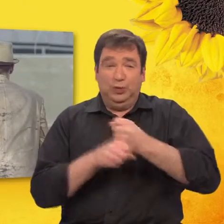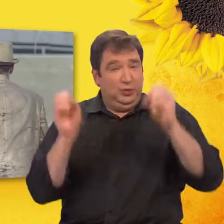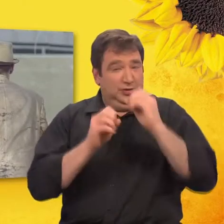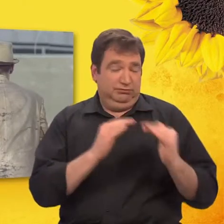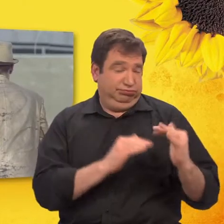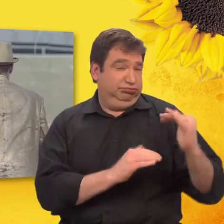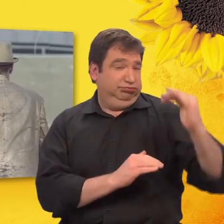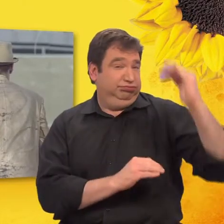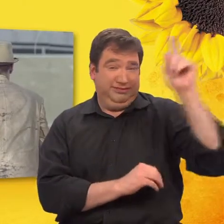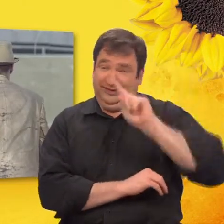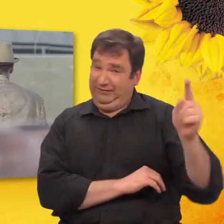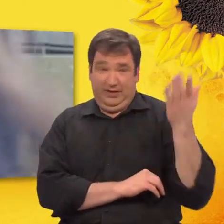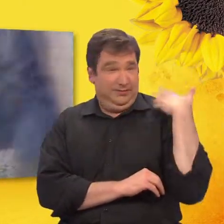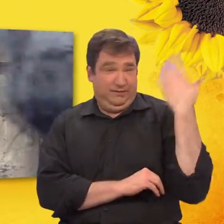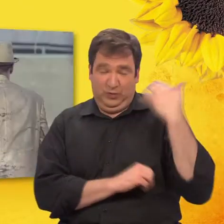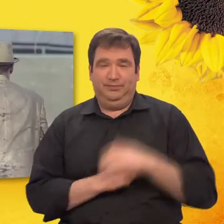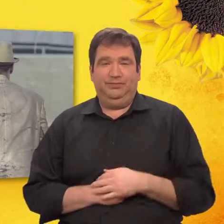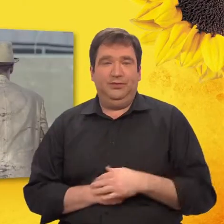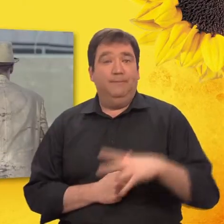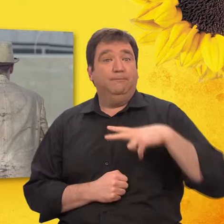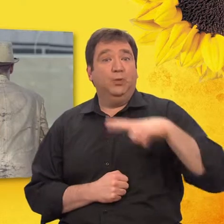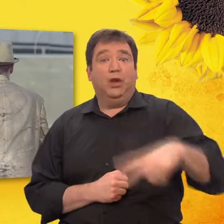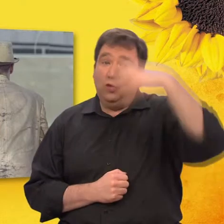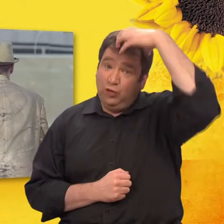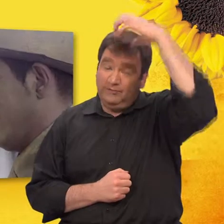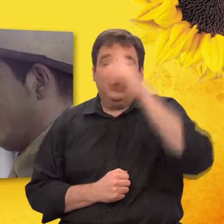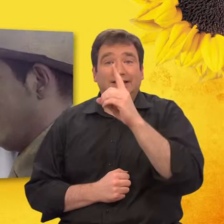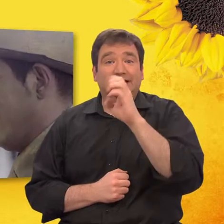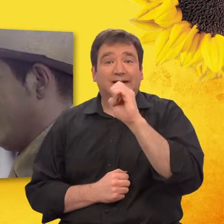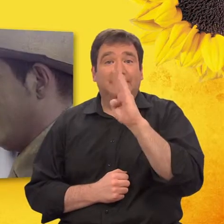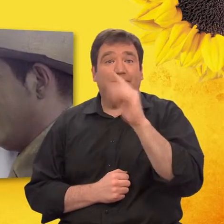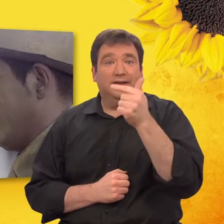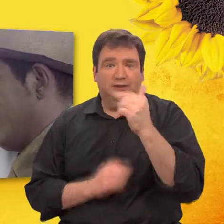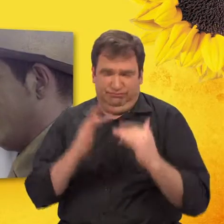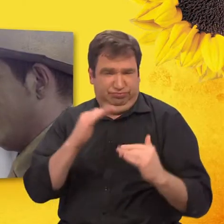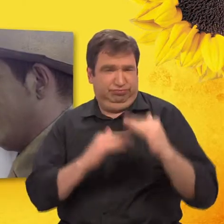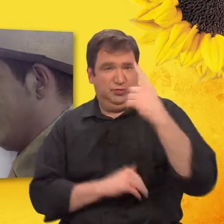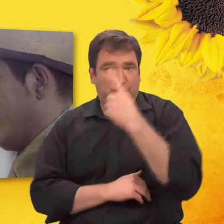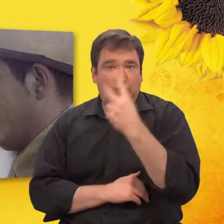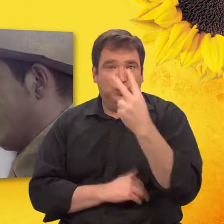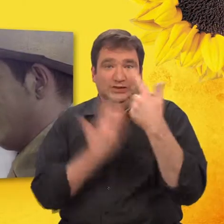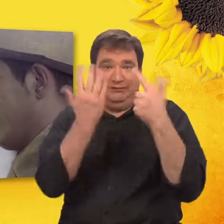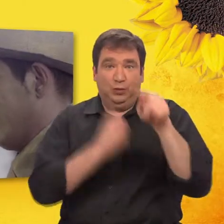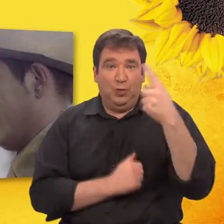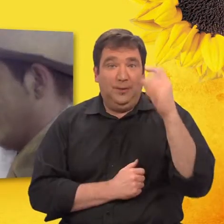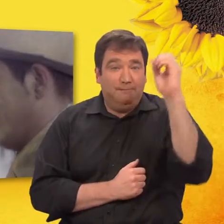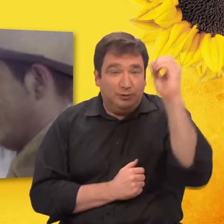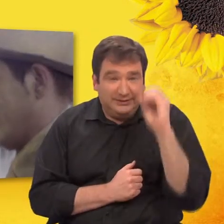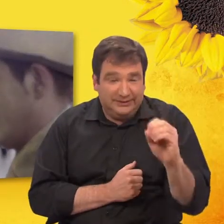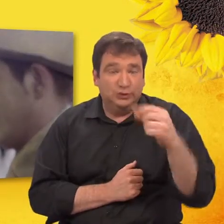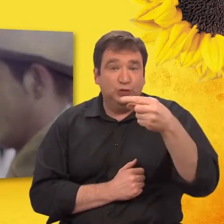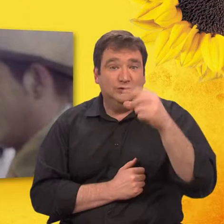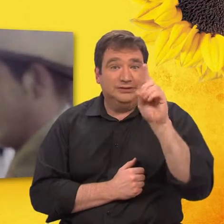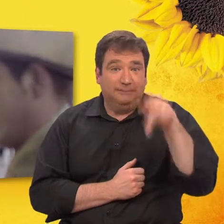rate escalated to levels never seen before. Portugal saw its public debt increase to 127.1, and in